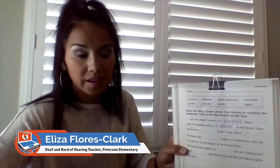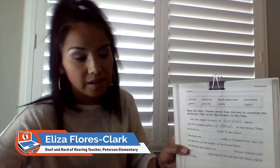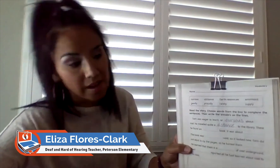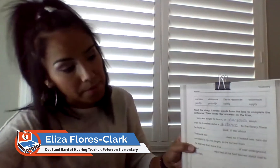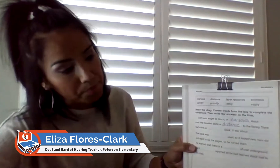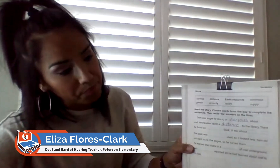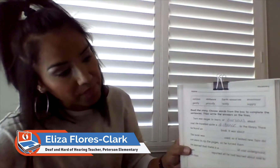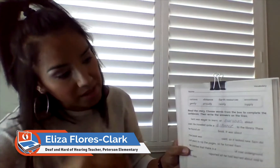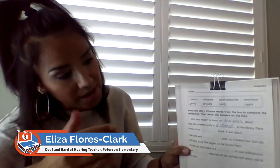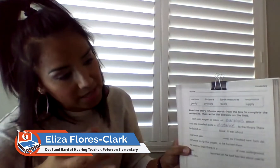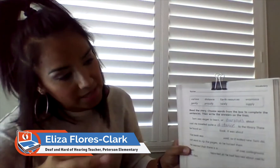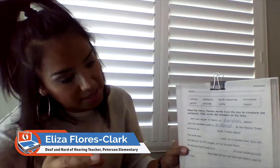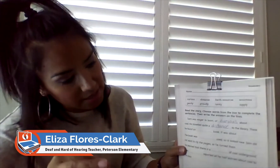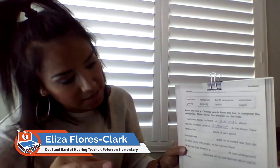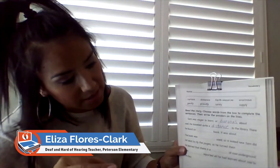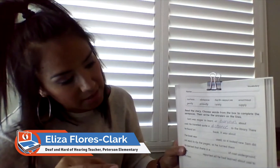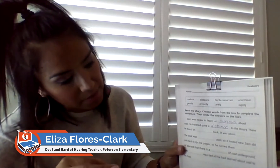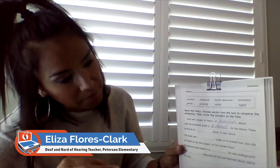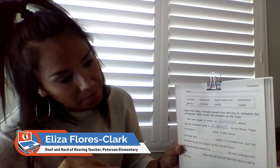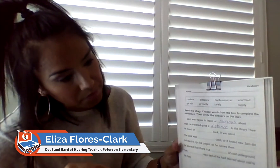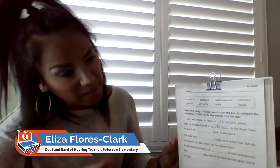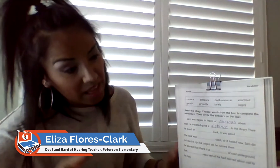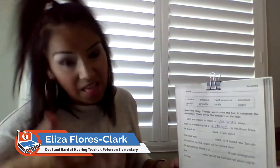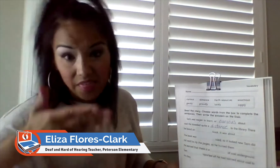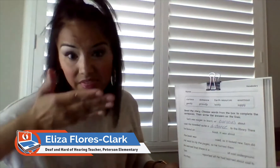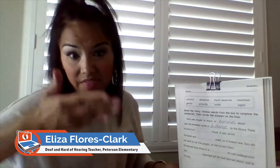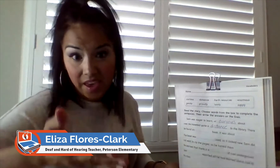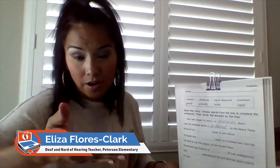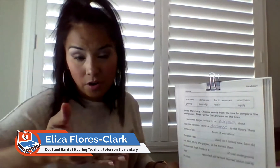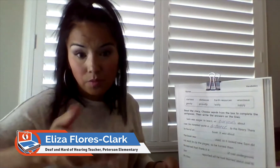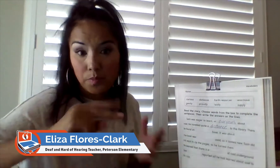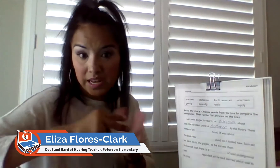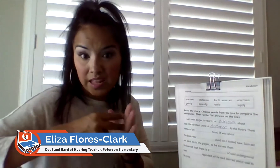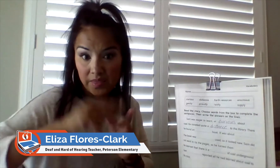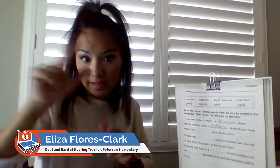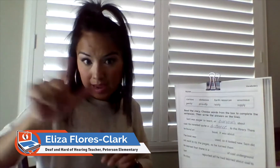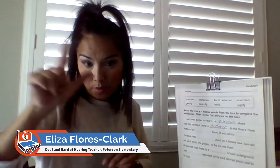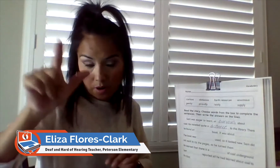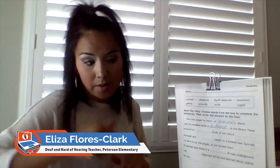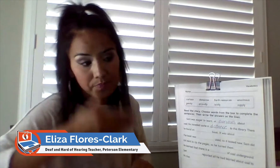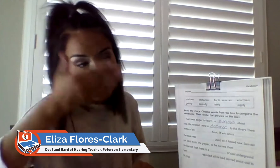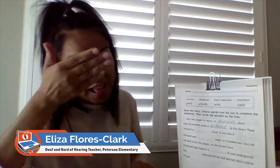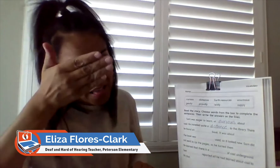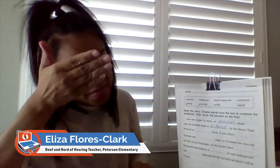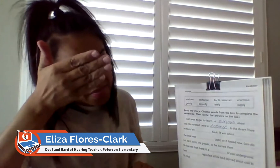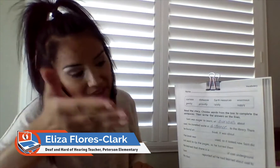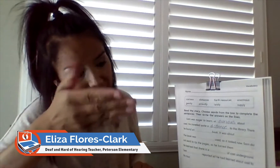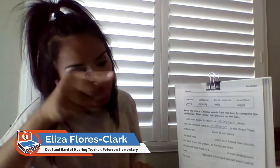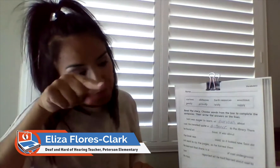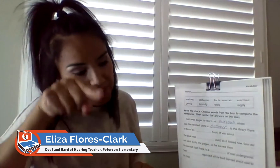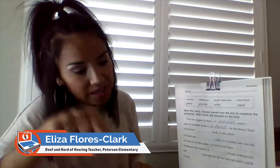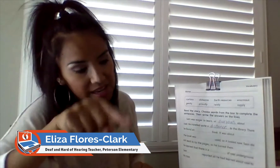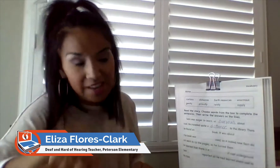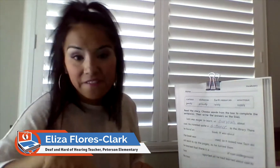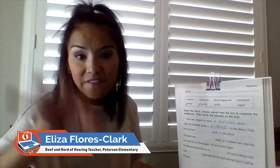Okay, next sentence. There, meaning the library, there he